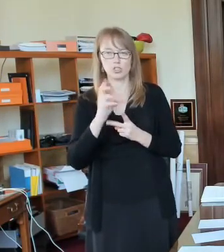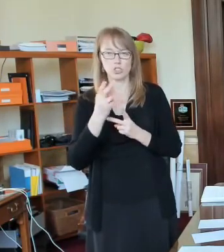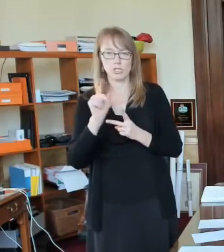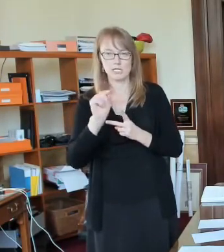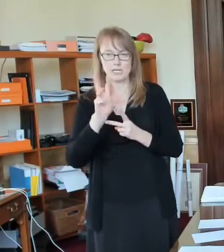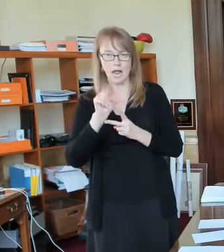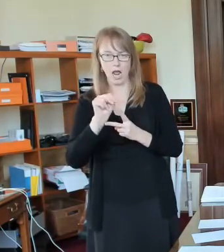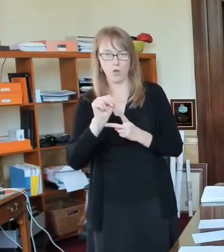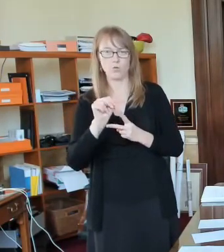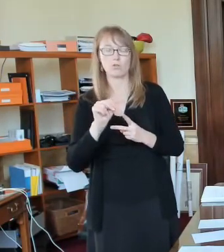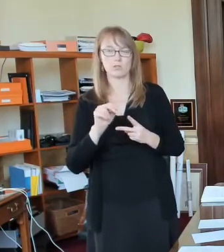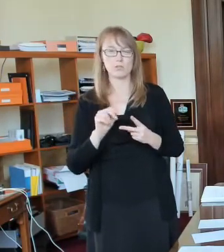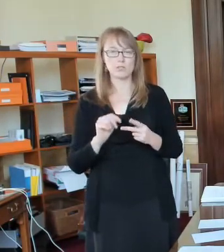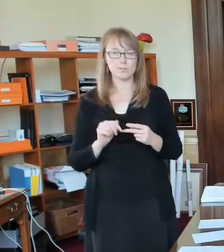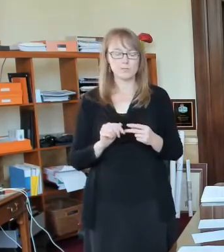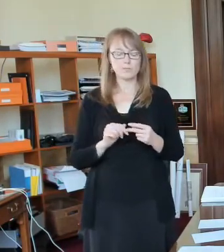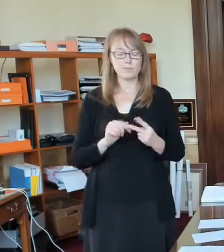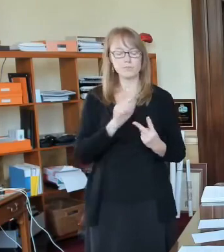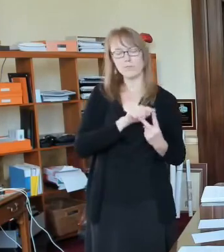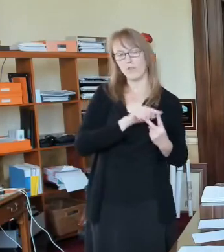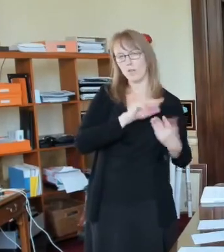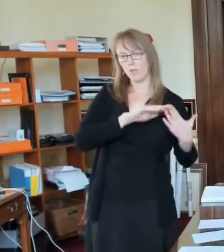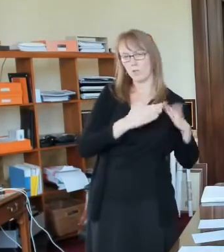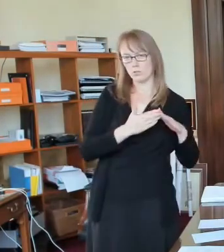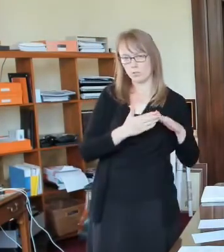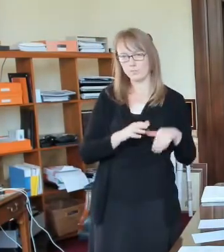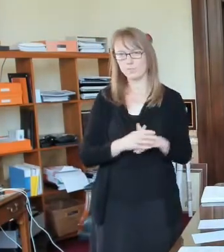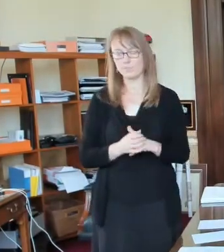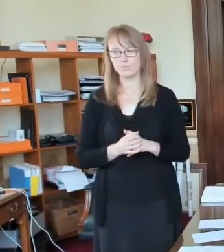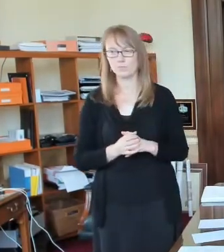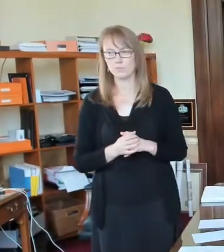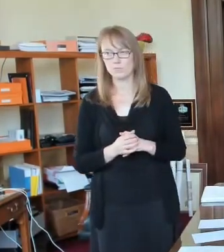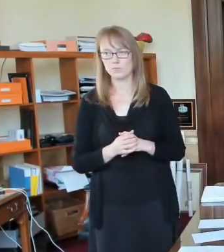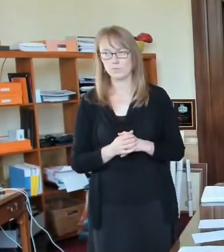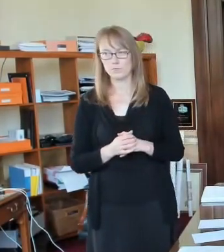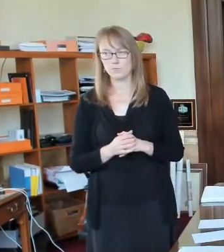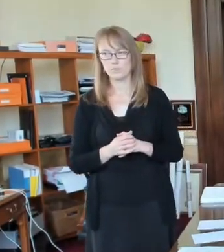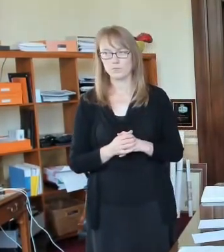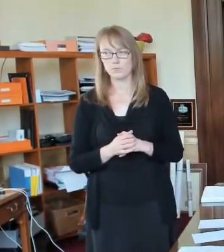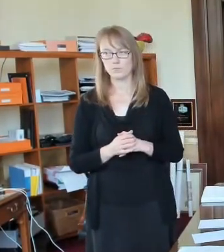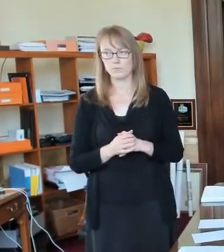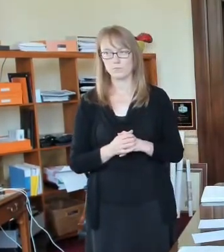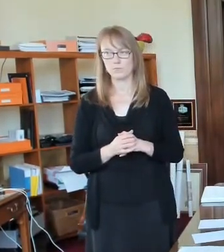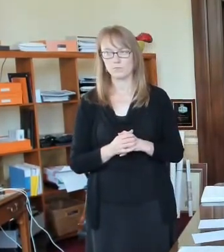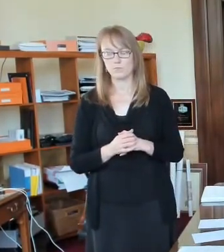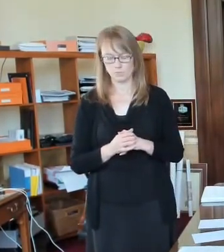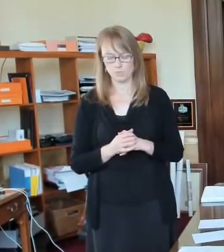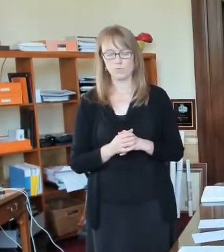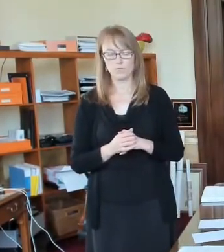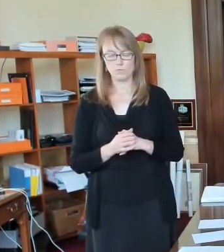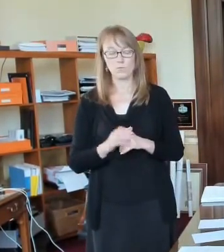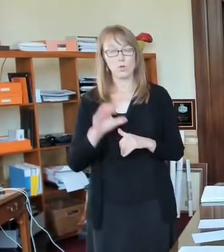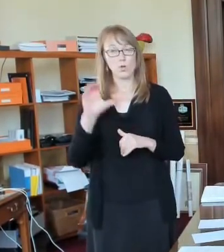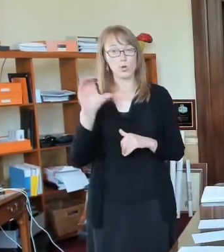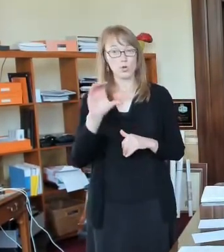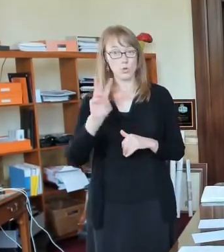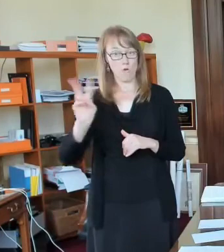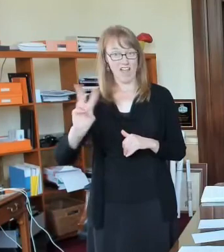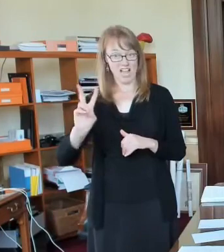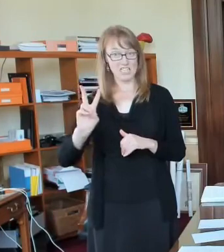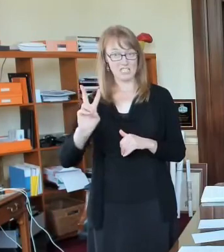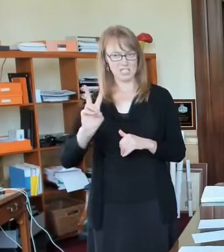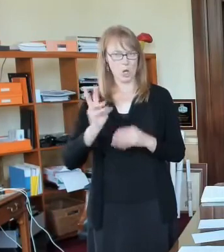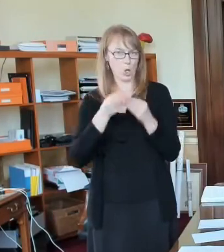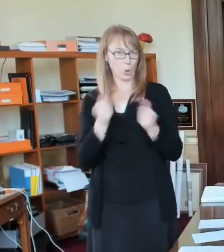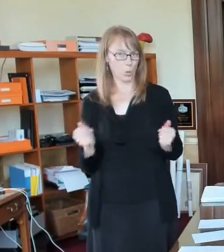and hiring and training involved in that. So Cure Violence is one part of prevention and an